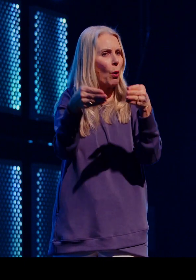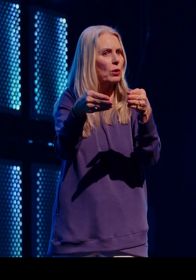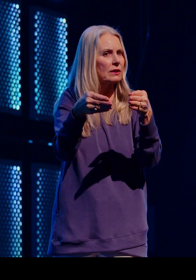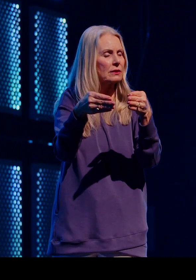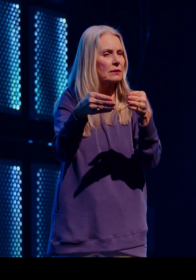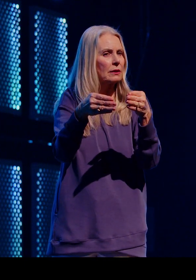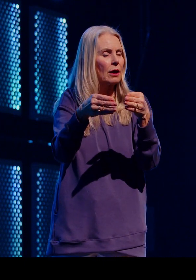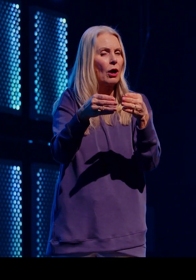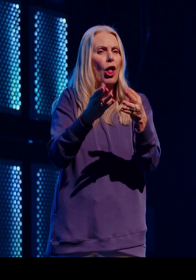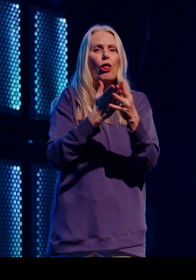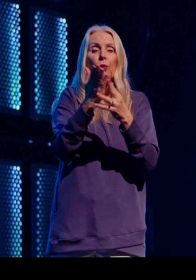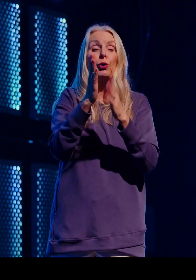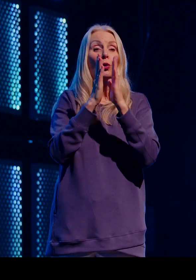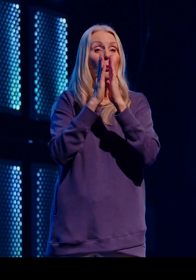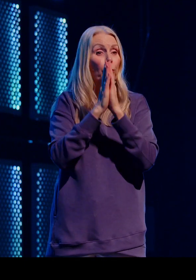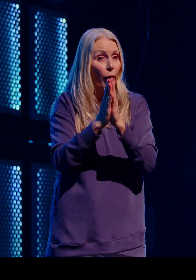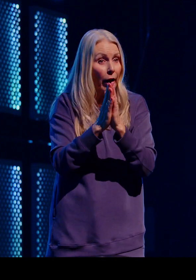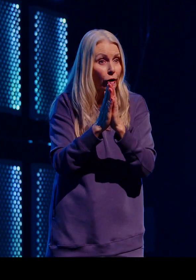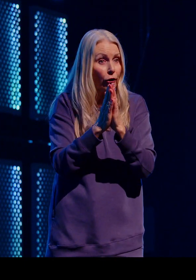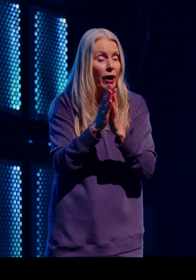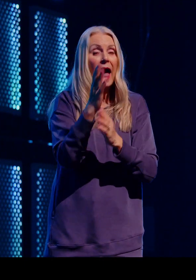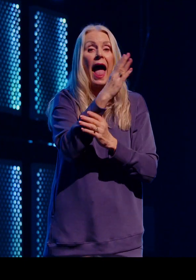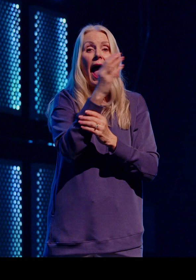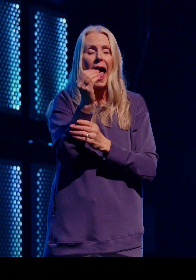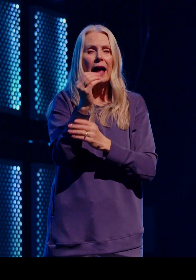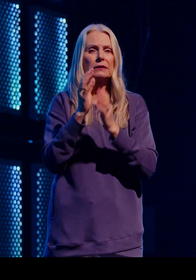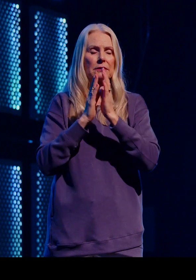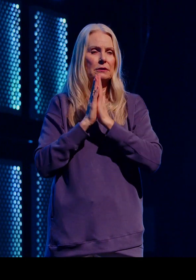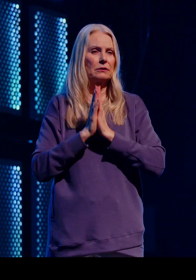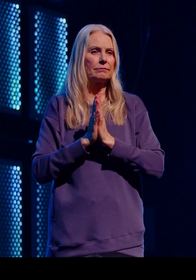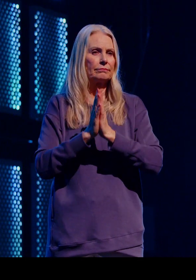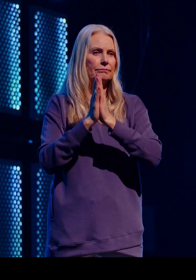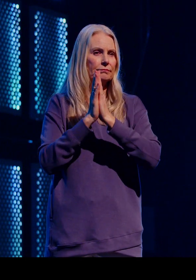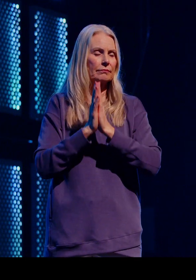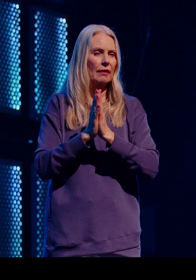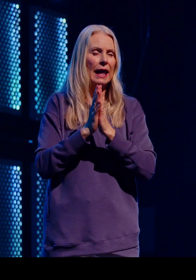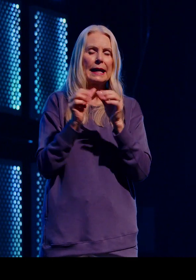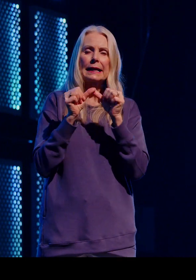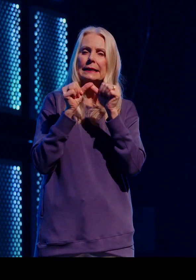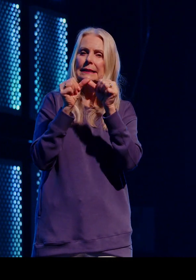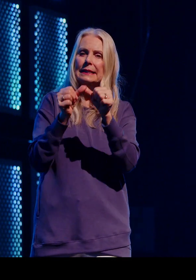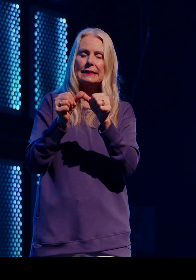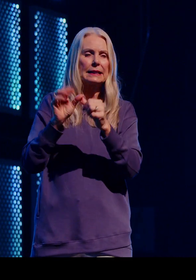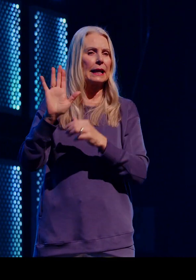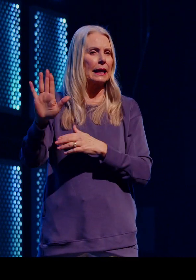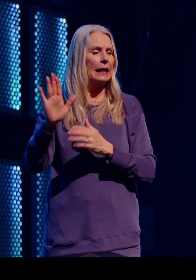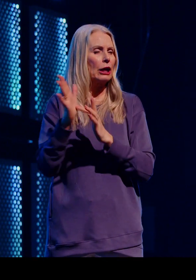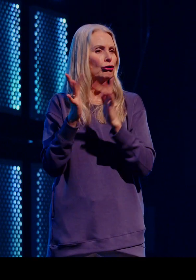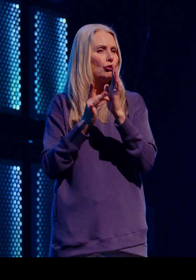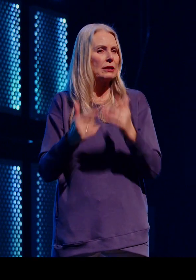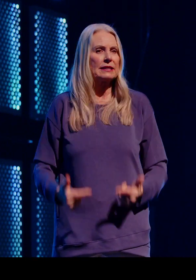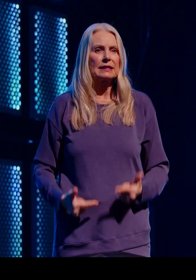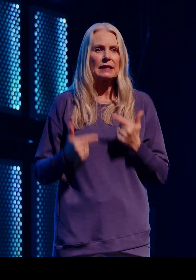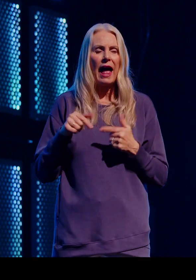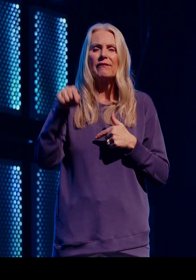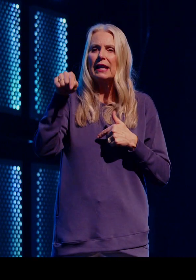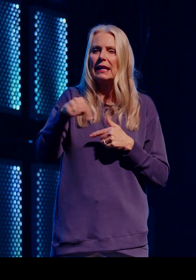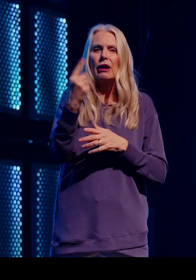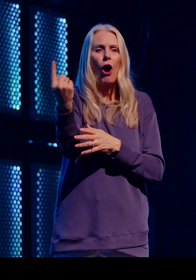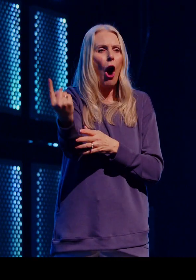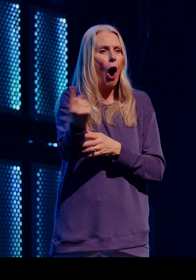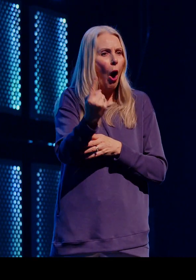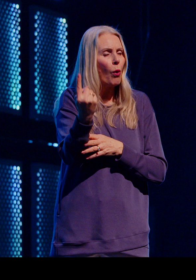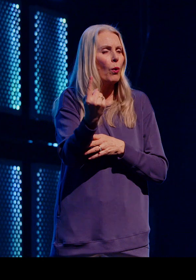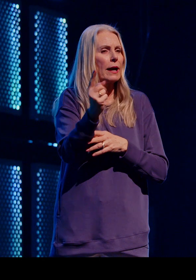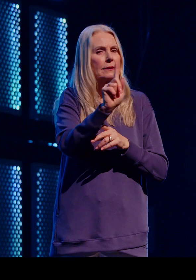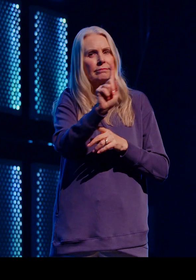two disciplines, prayer and devotion. Consistently in the life of Jesus, he got away and had some devotional time and some prayer